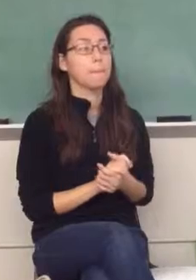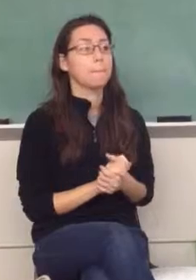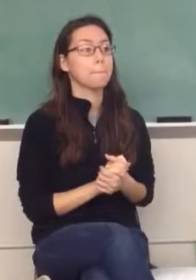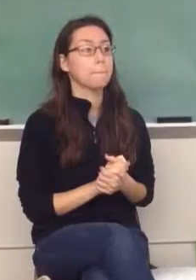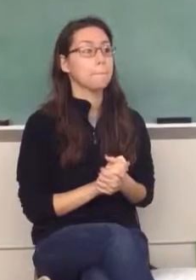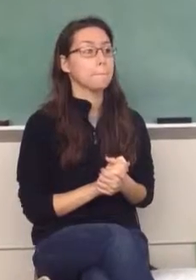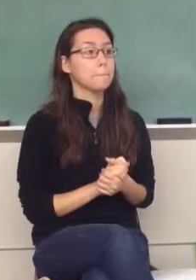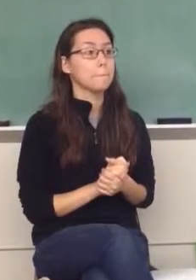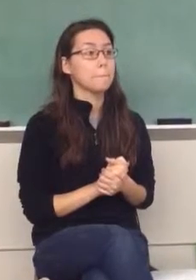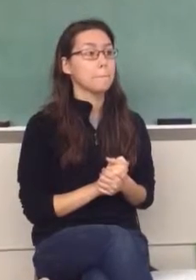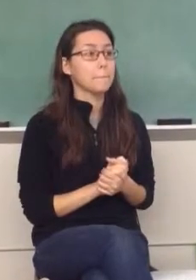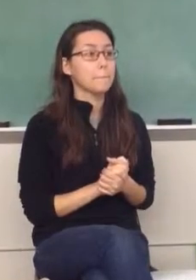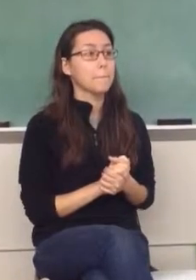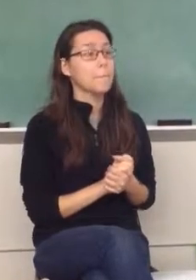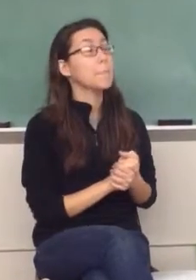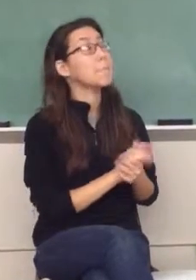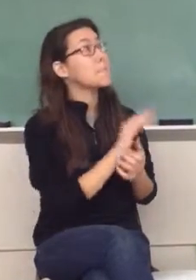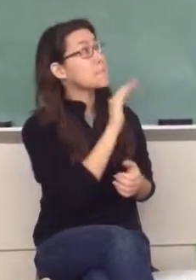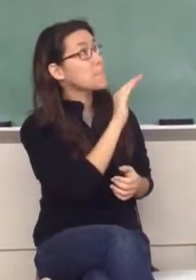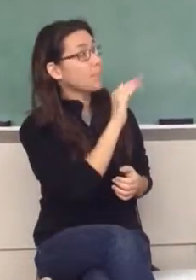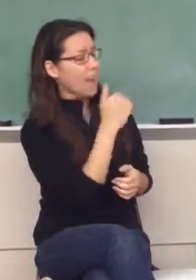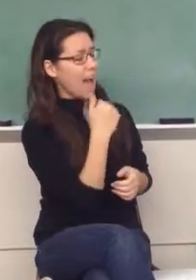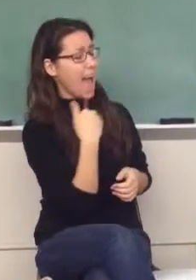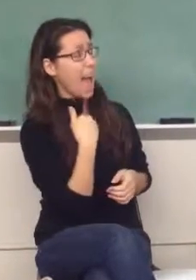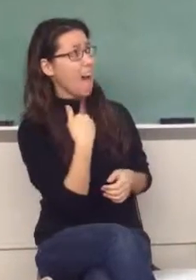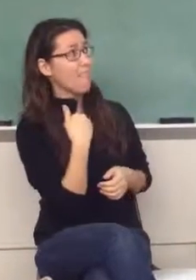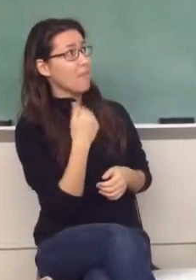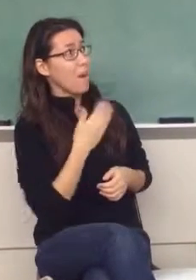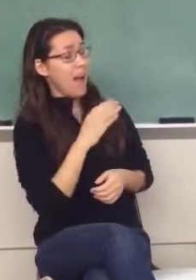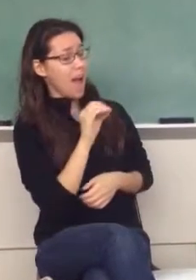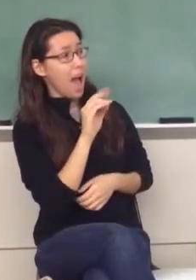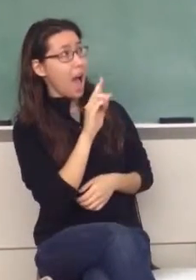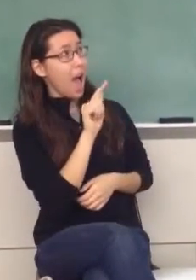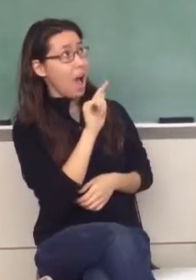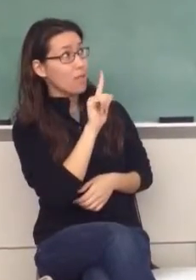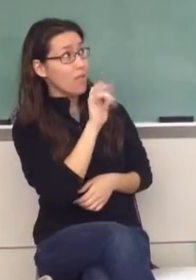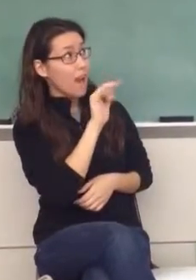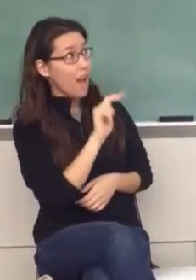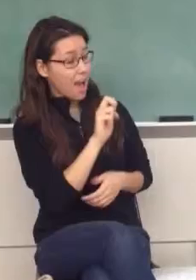Yes. I have my outline in like my binder, like. Okay, I'll check it.